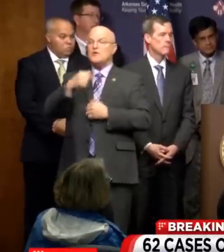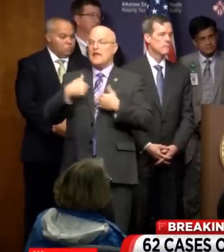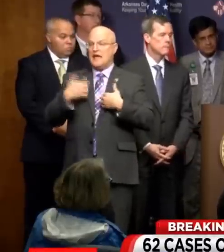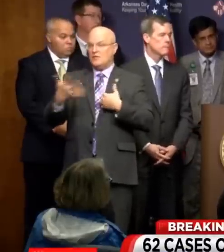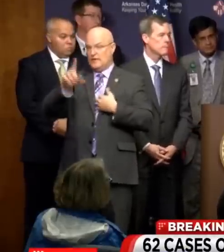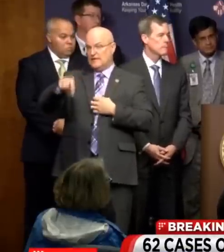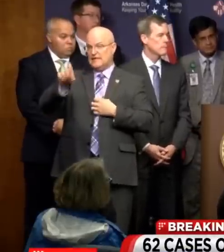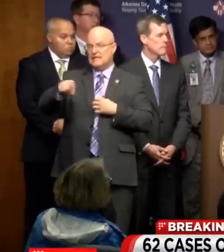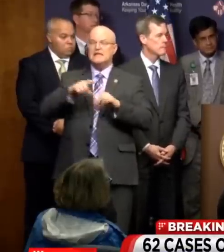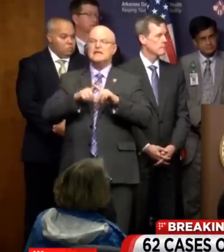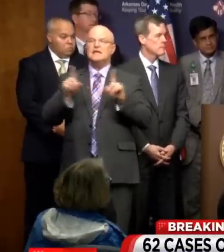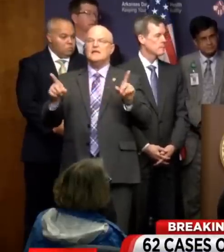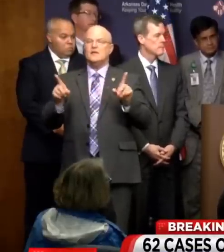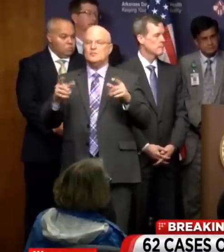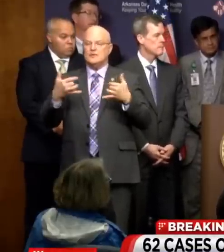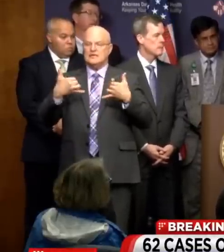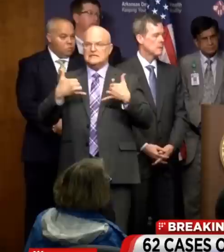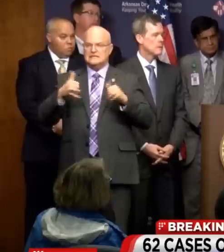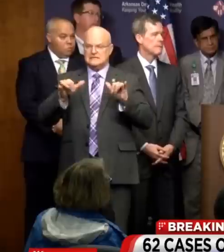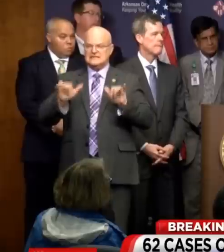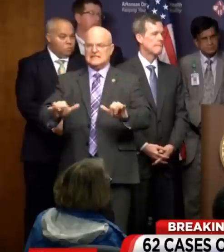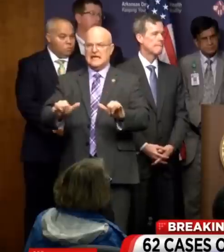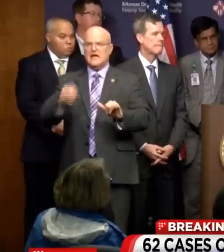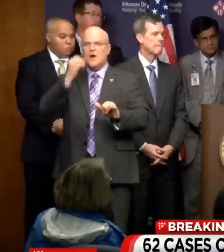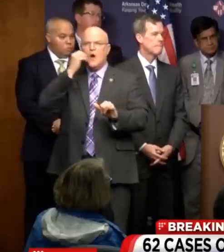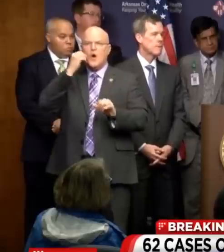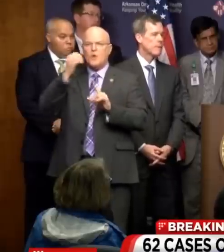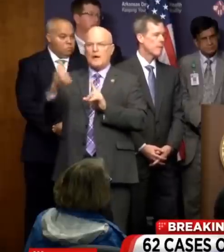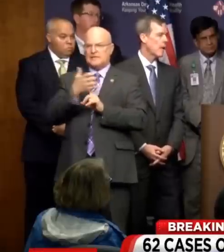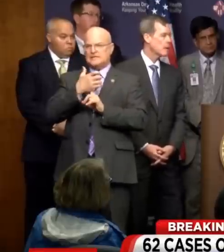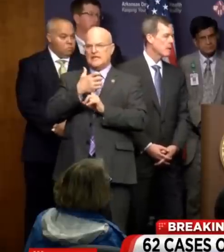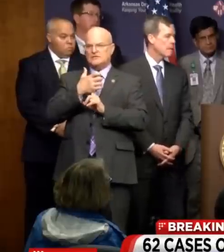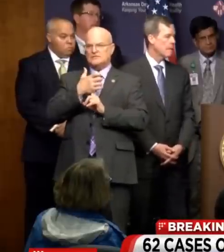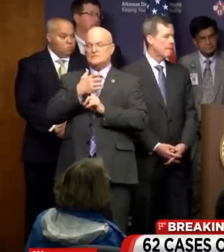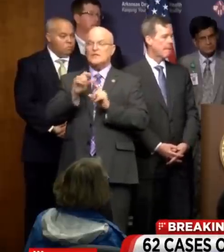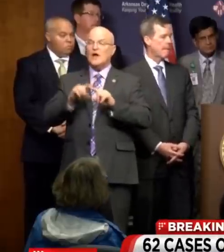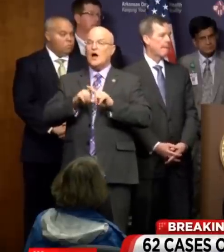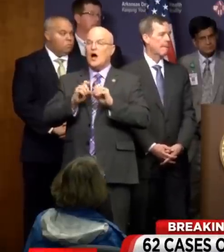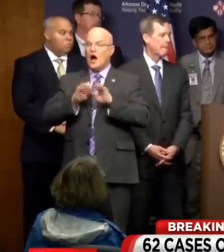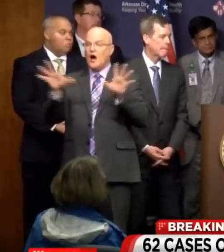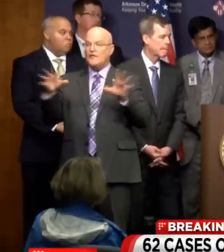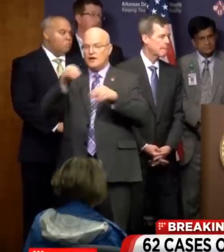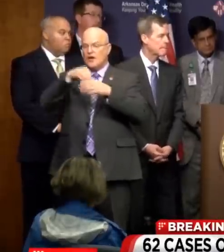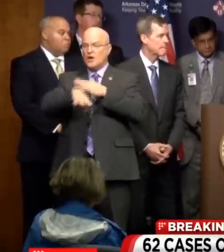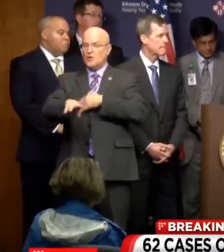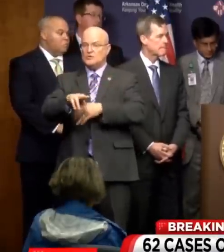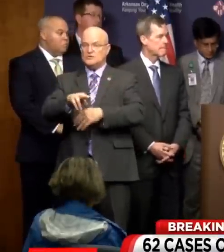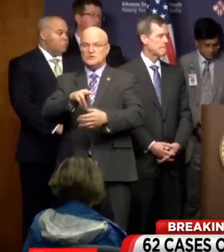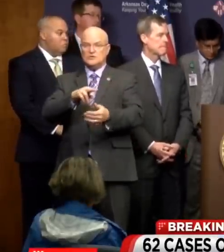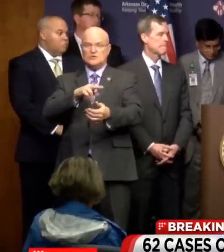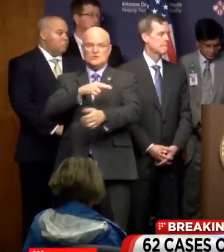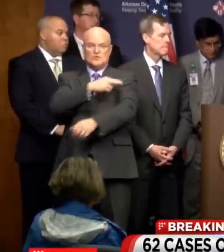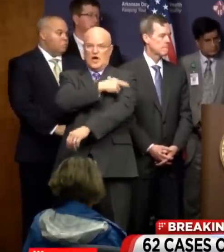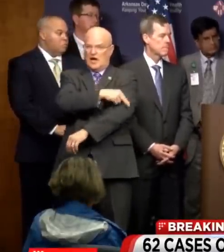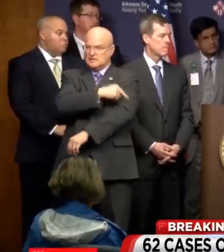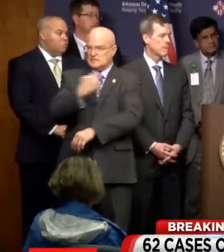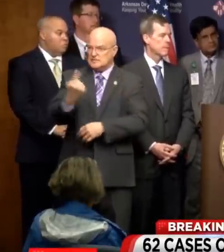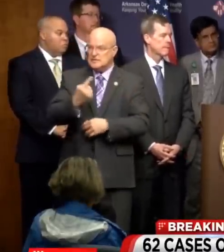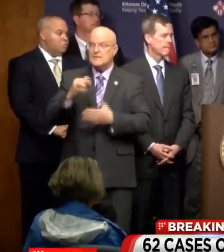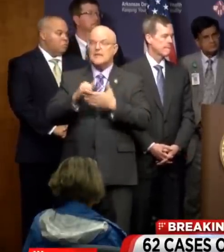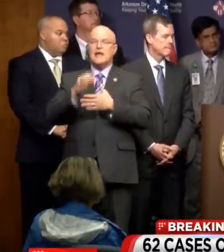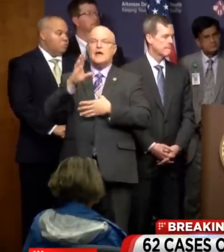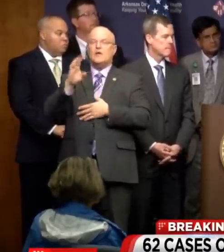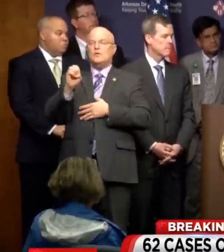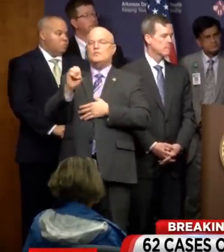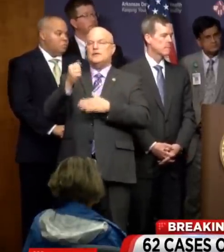they have what they need, but stay in home isolation. Obviously, if they go into a healthcare setting, then that will